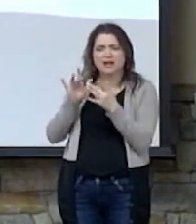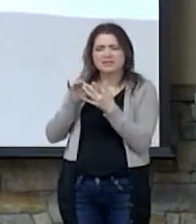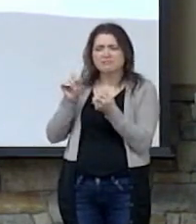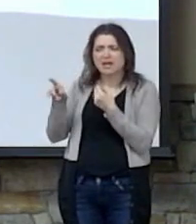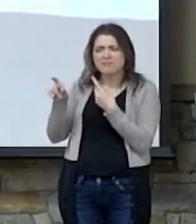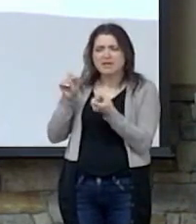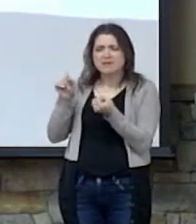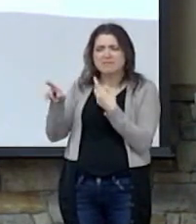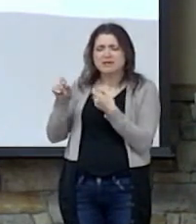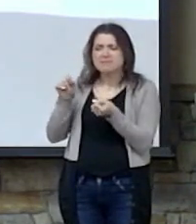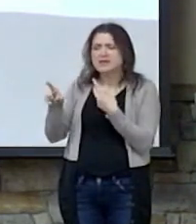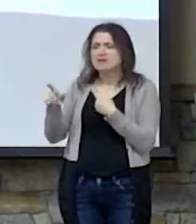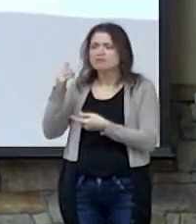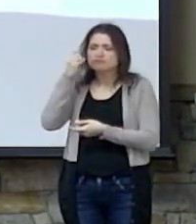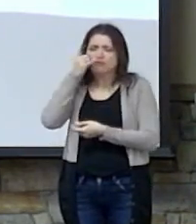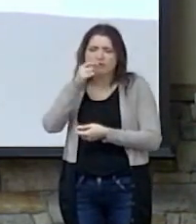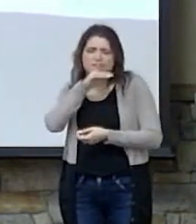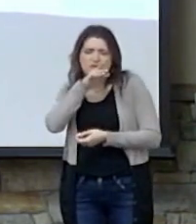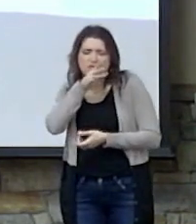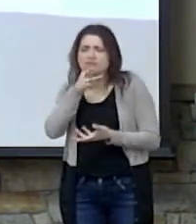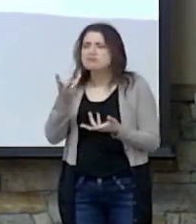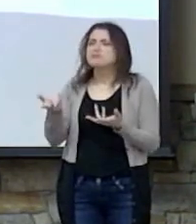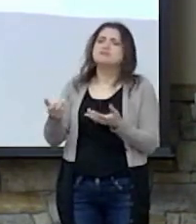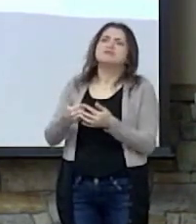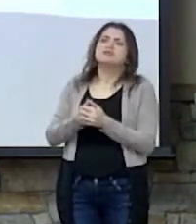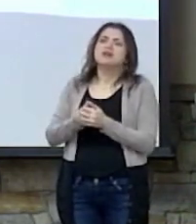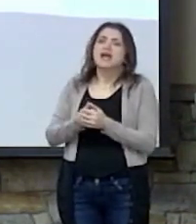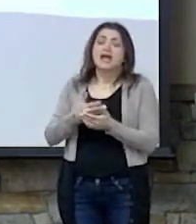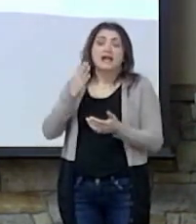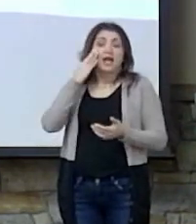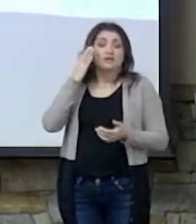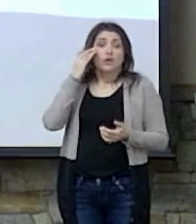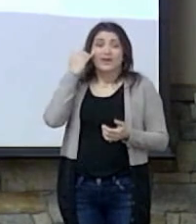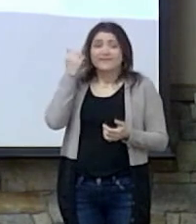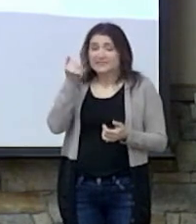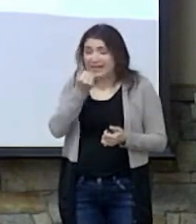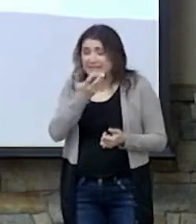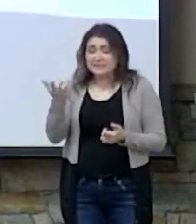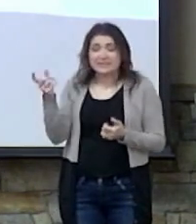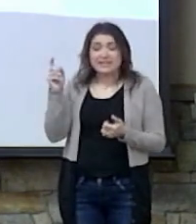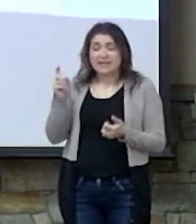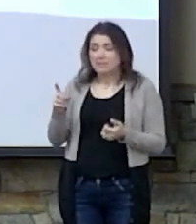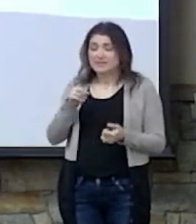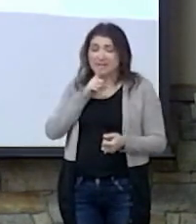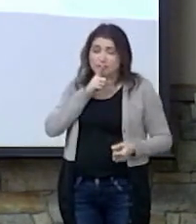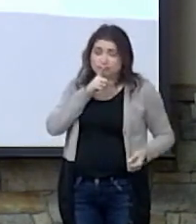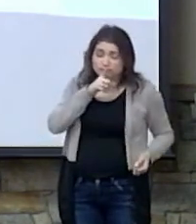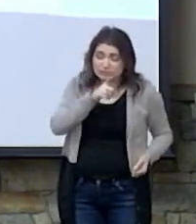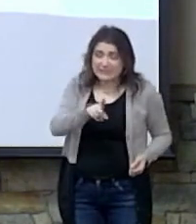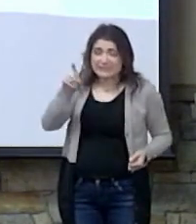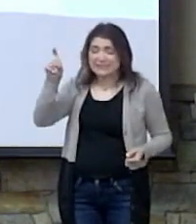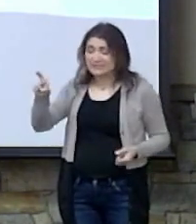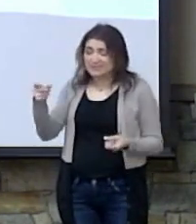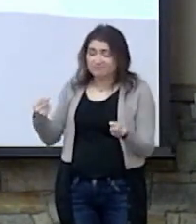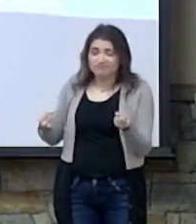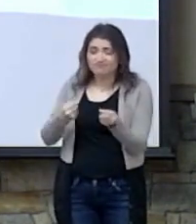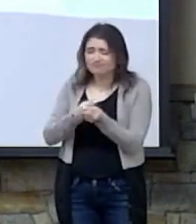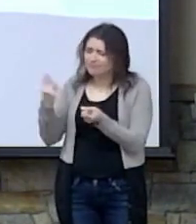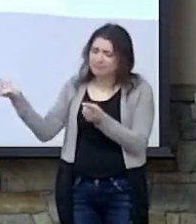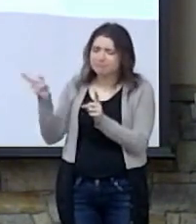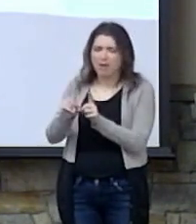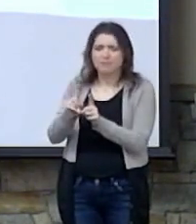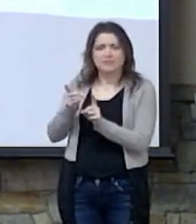basis. We'll talk on the phone. And I know if anything happened that I really needed him, he's there. There's just something special about